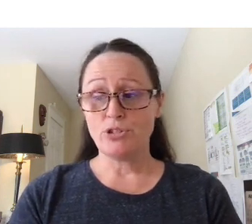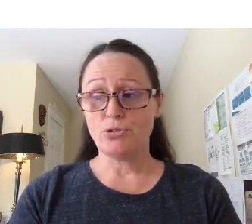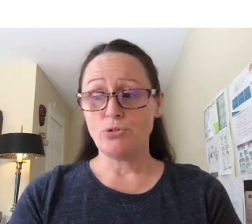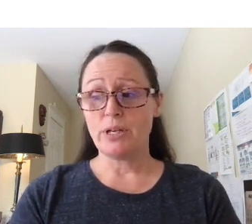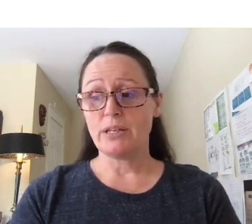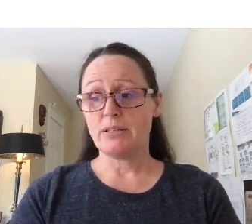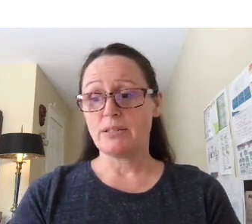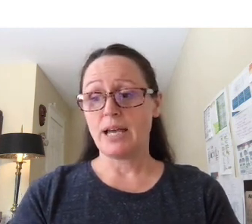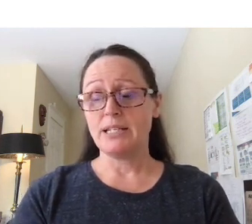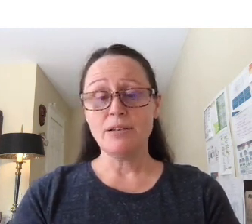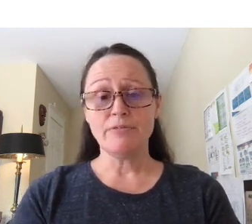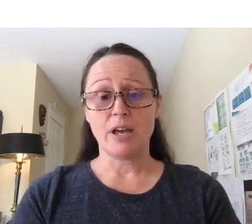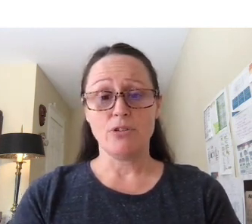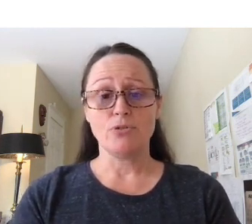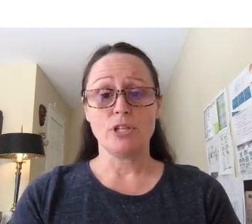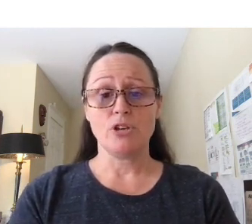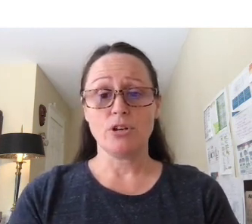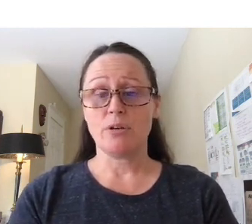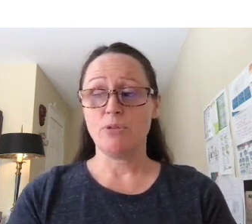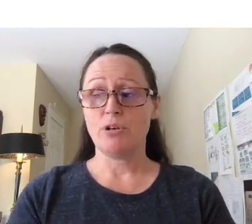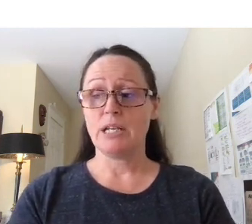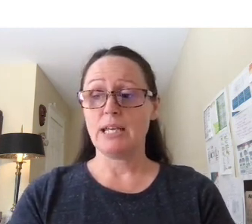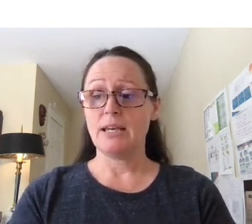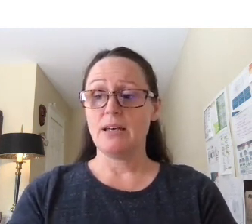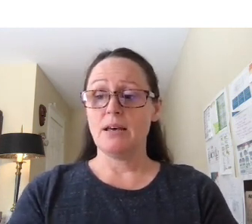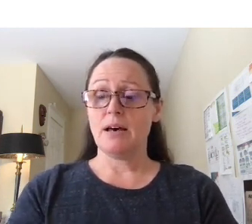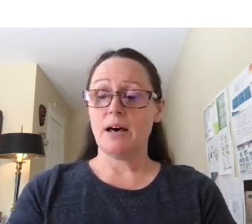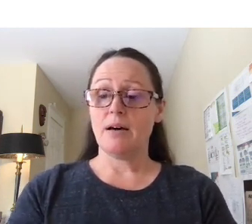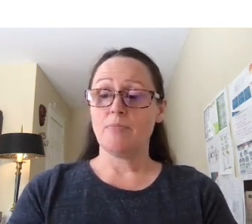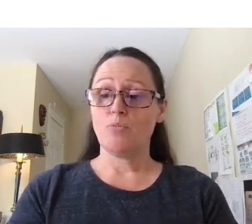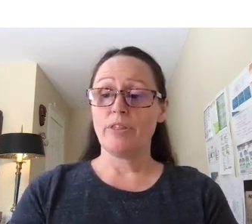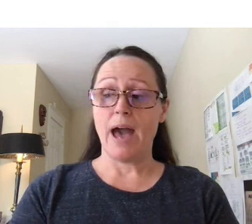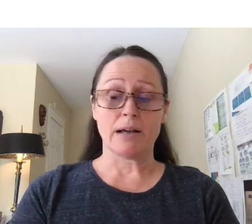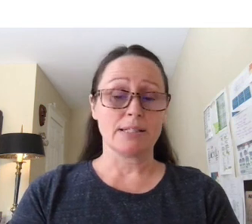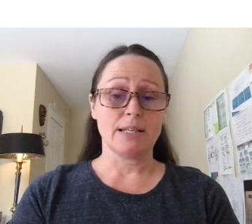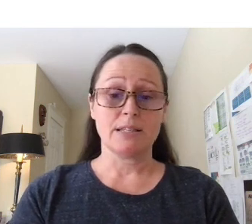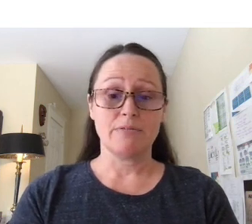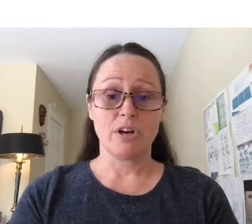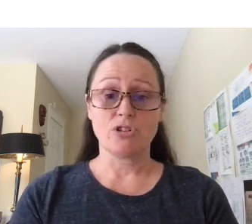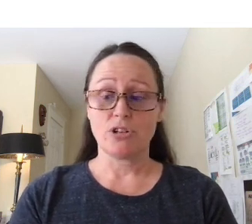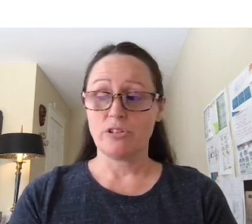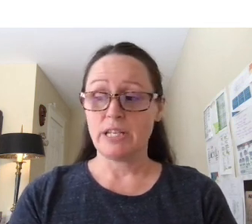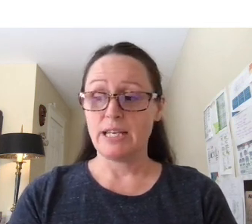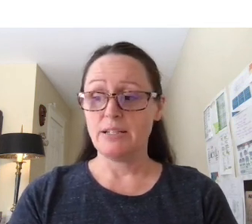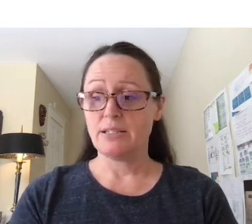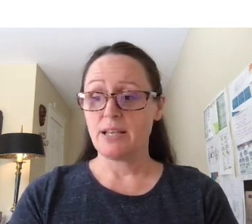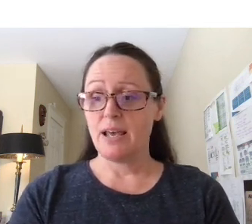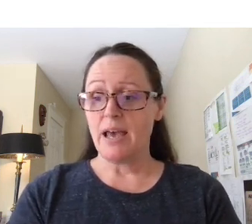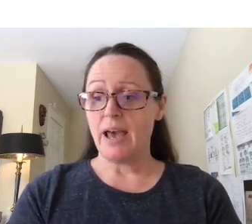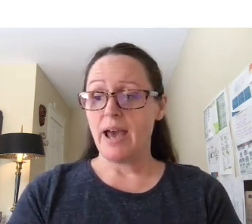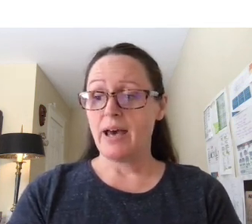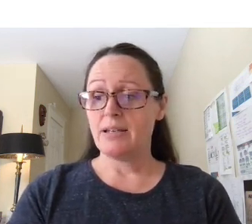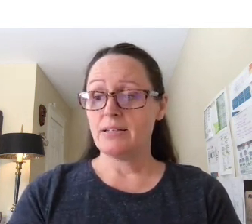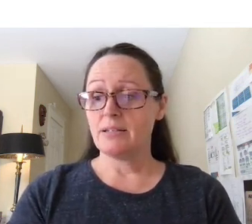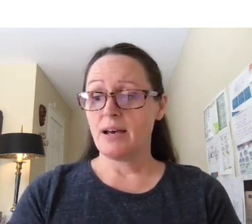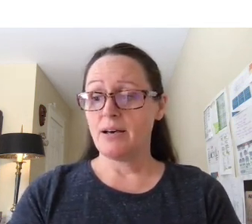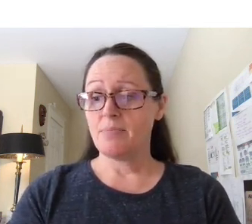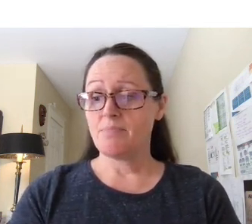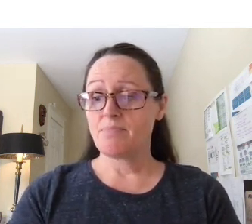do is identify those in your community with access and functional needs, and